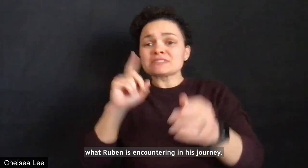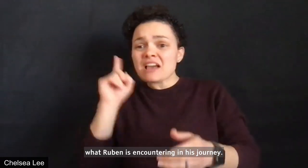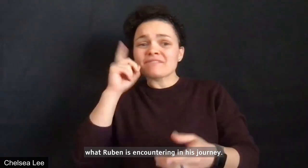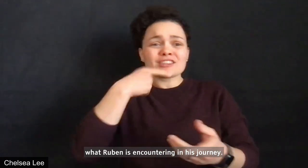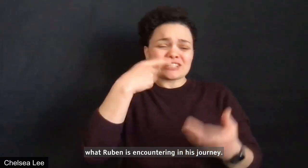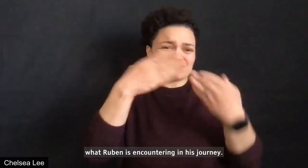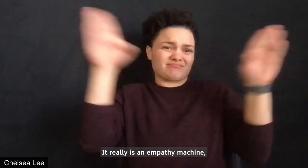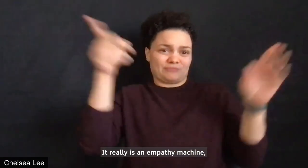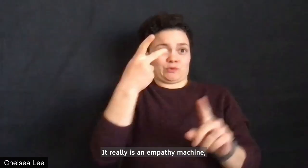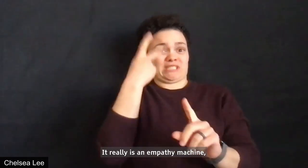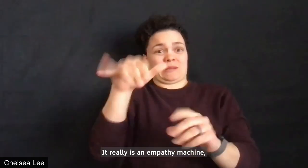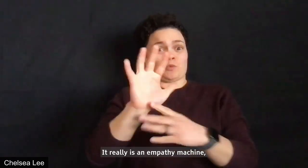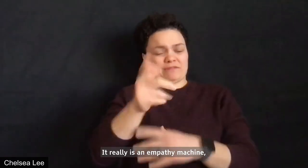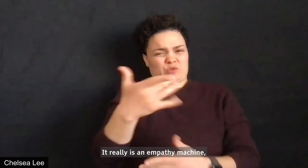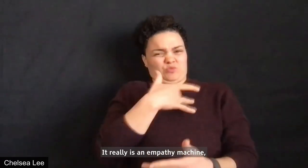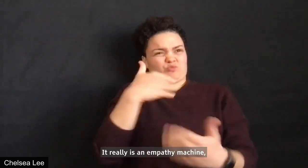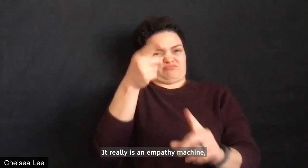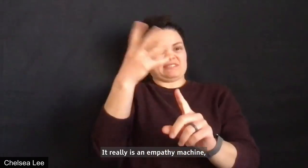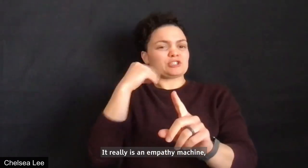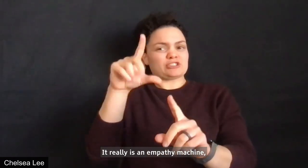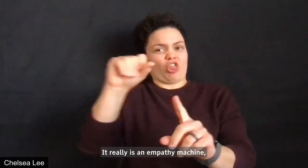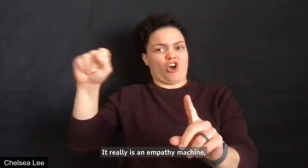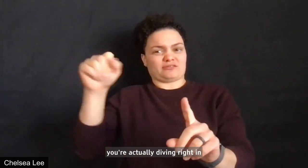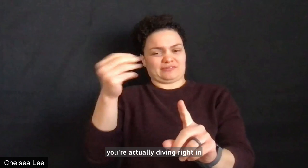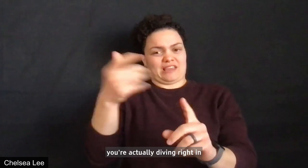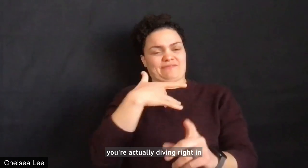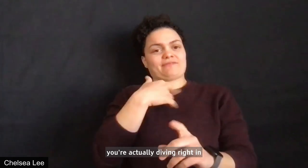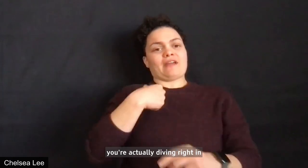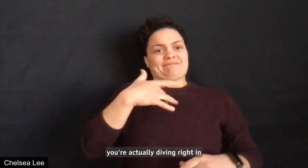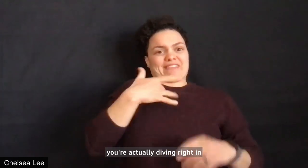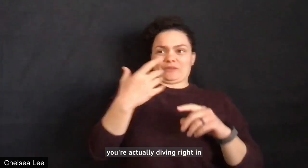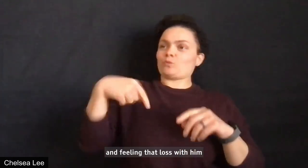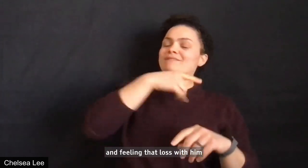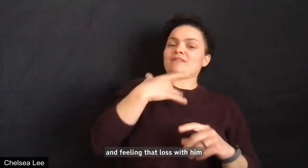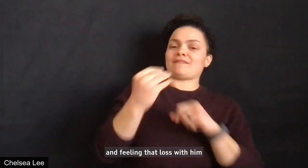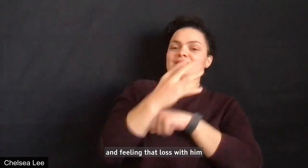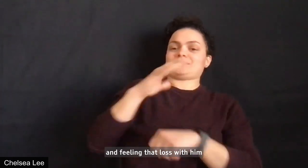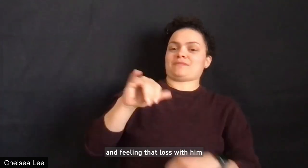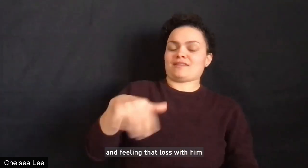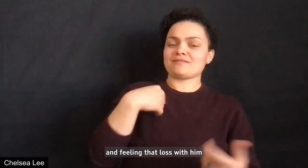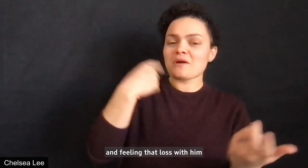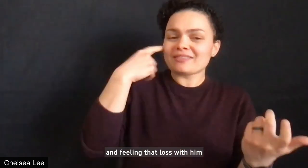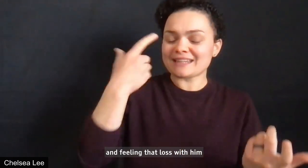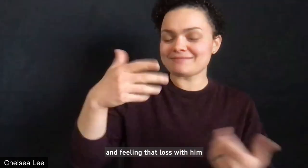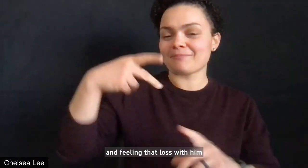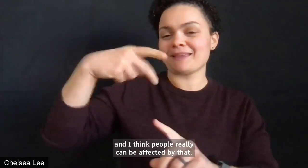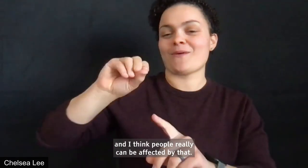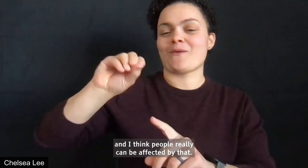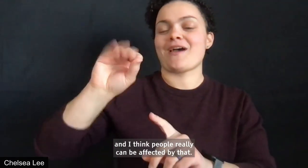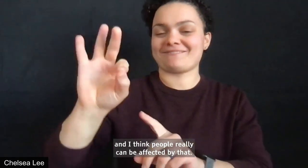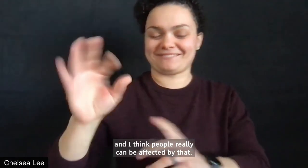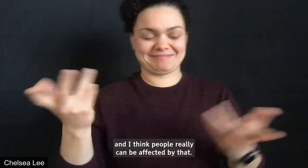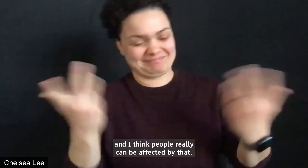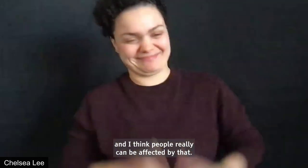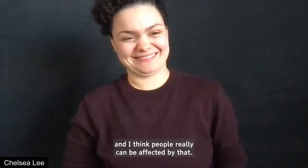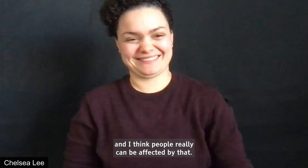encountering in his journey. It really is an empathy machine. You're actually diving right in and feeling that loss with him. And I think